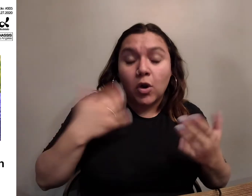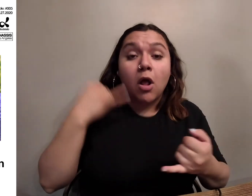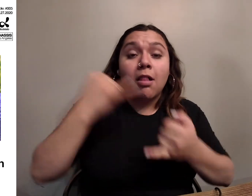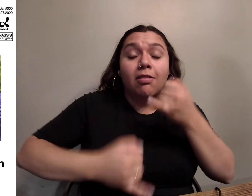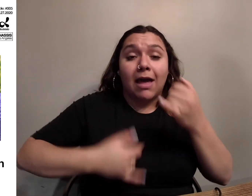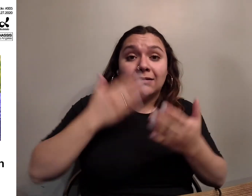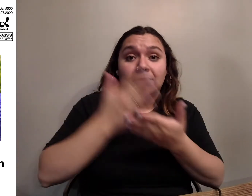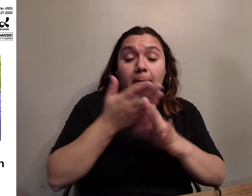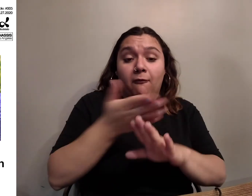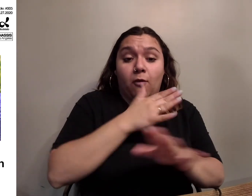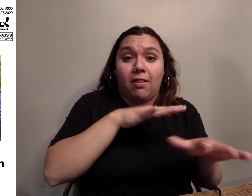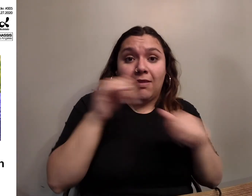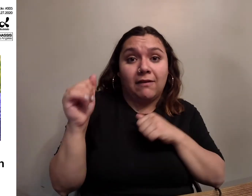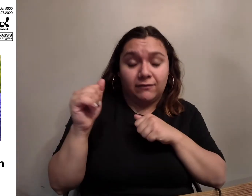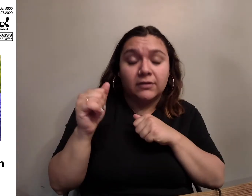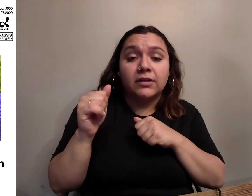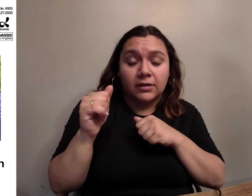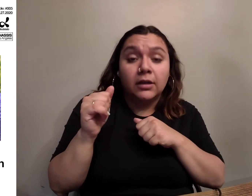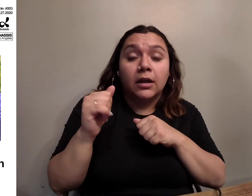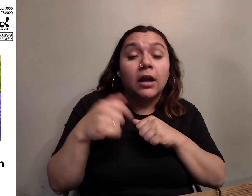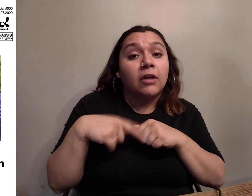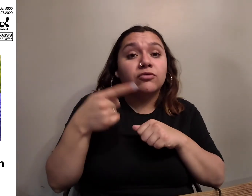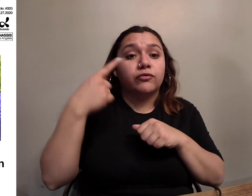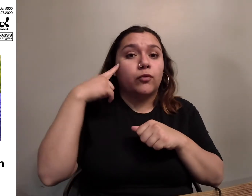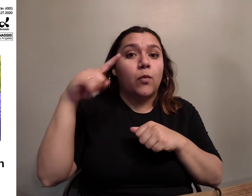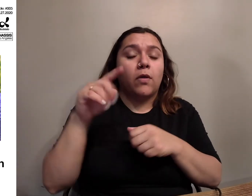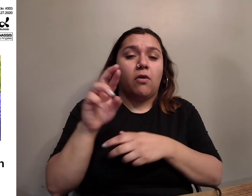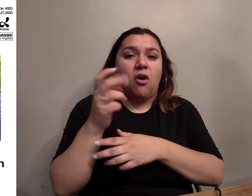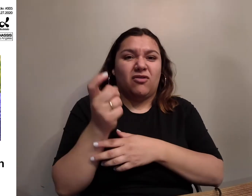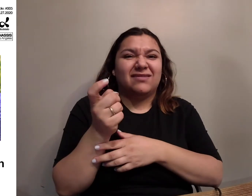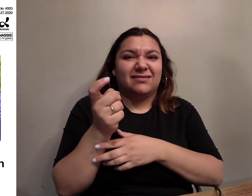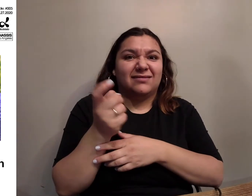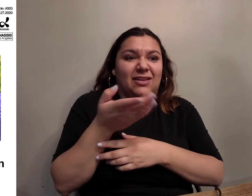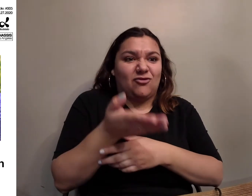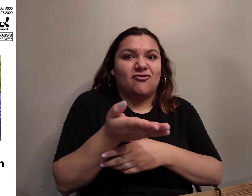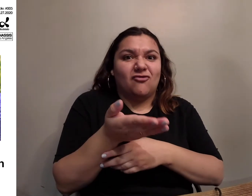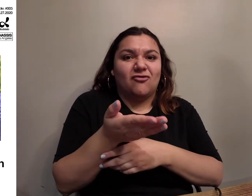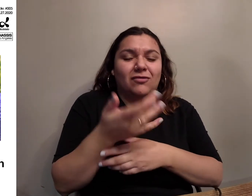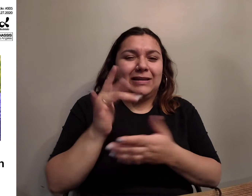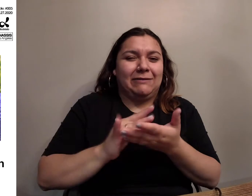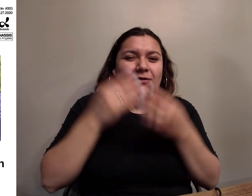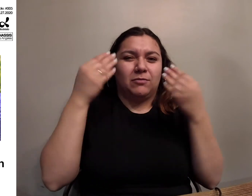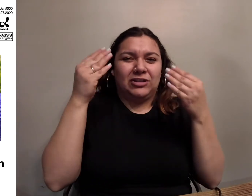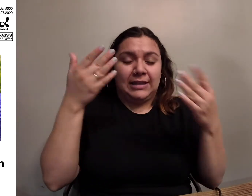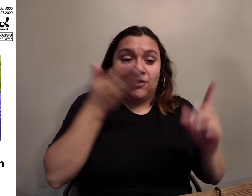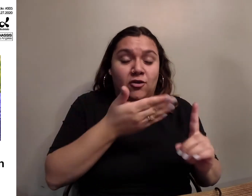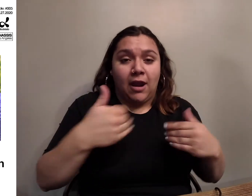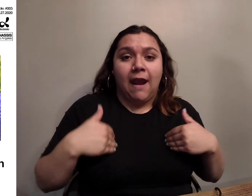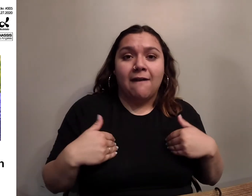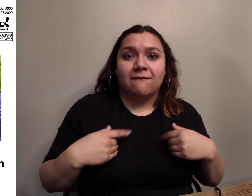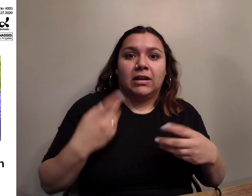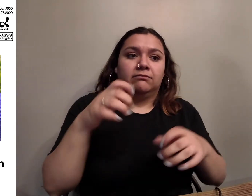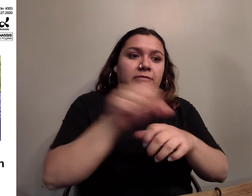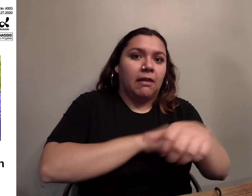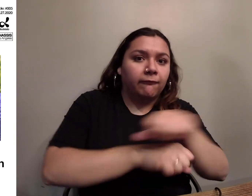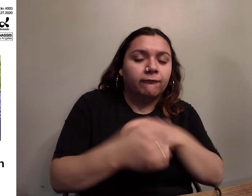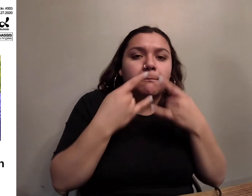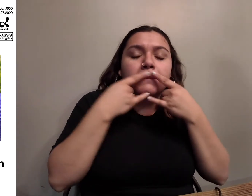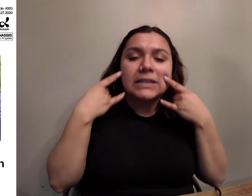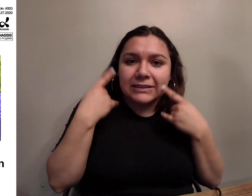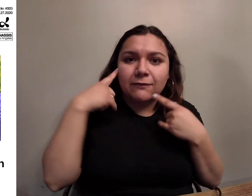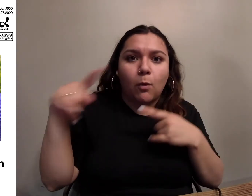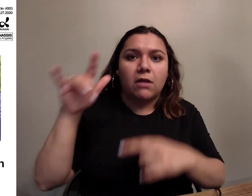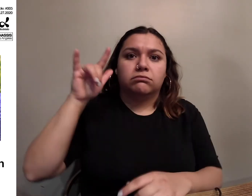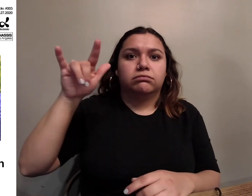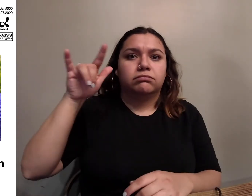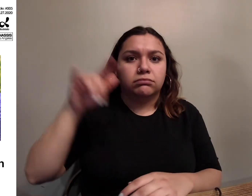before we left Kigali was actually to pharmacies there to get gloves and masks for our plane ride. And so we